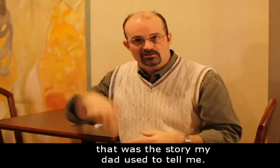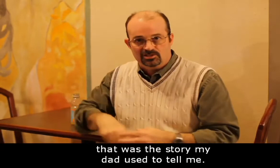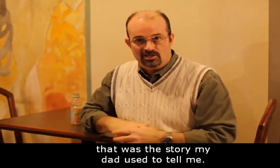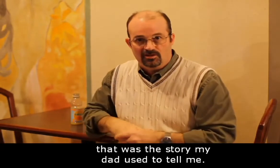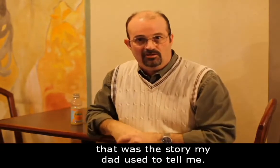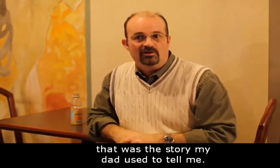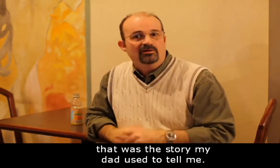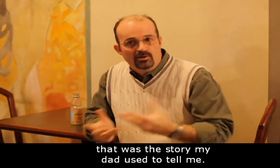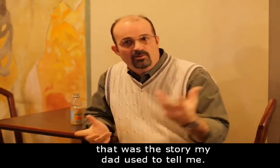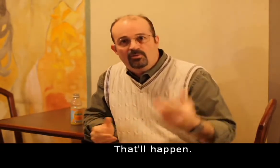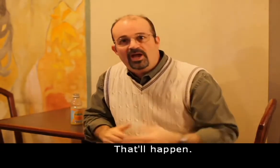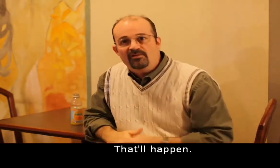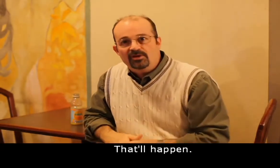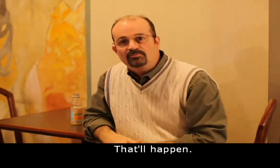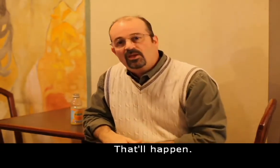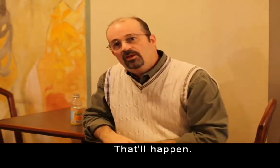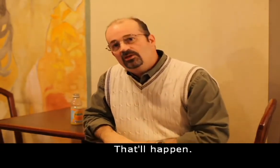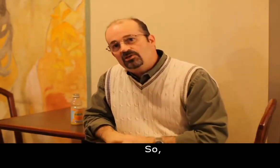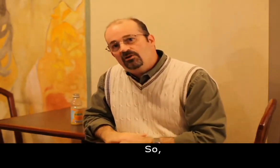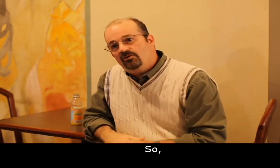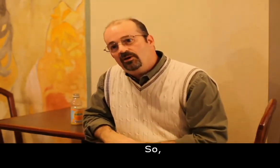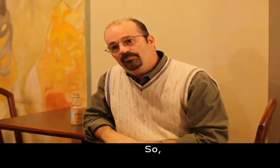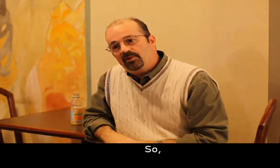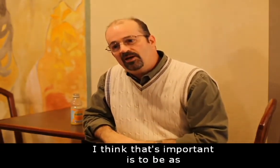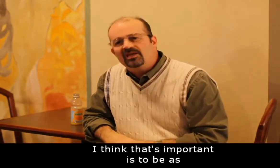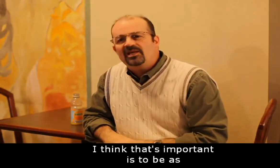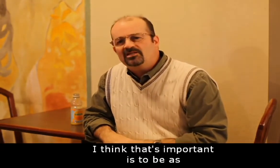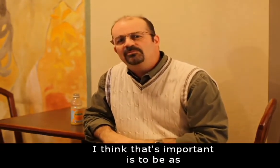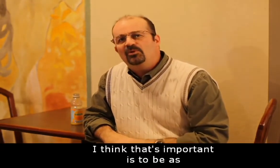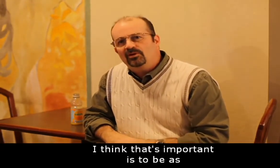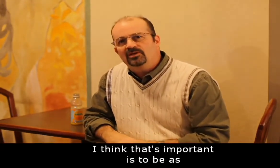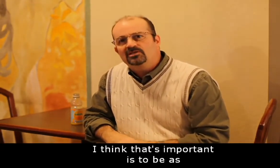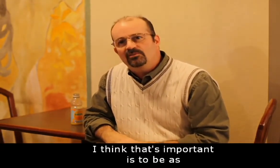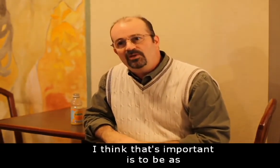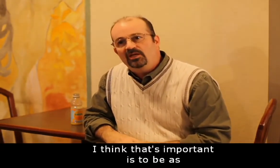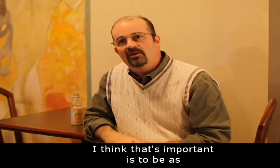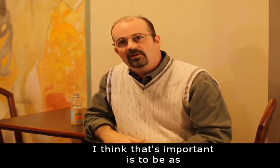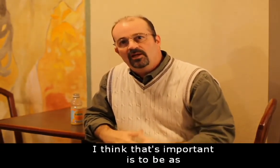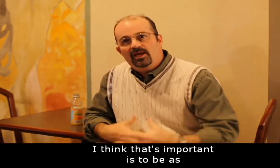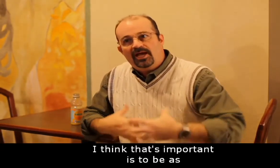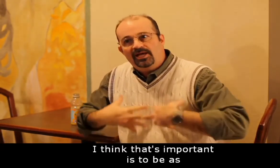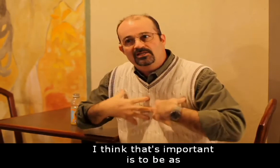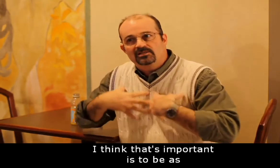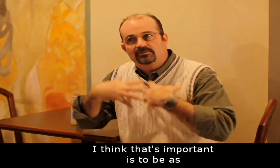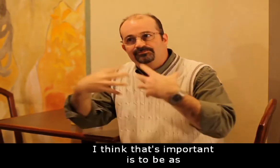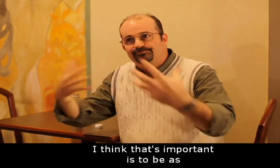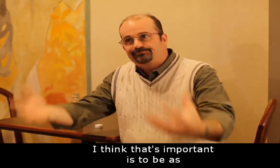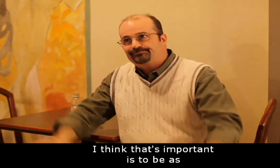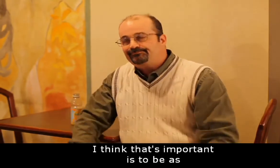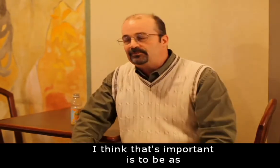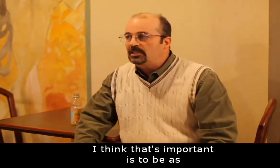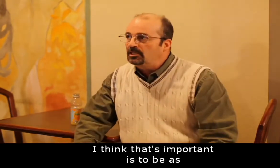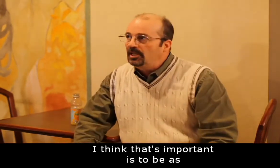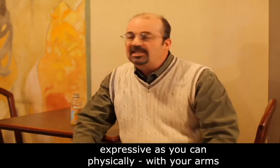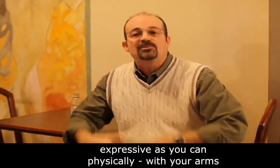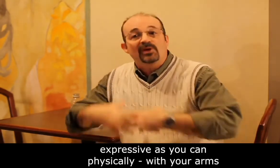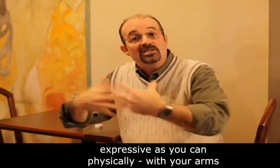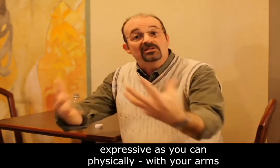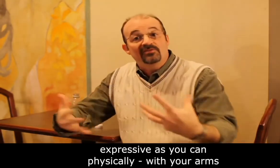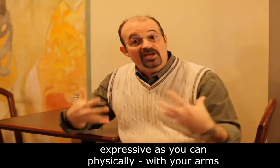tell. What happened? So I think that's important, is to be as expressive as you